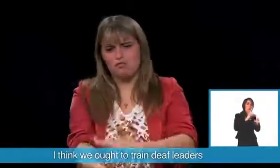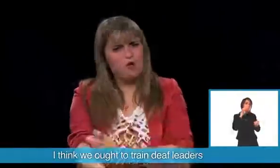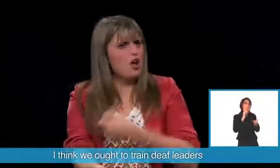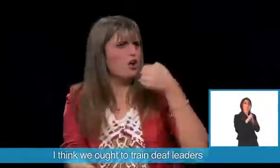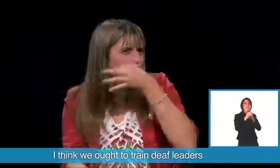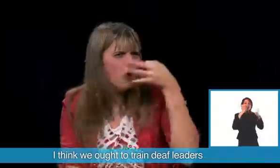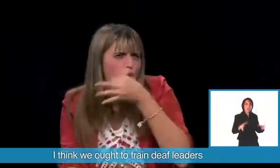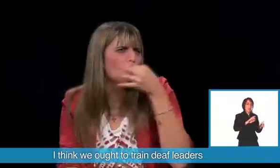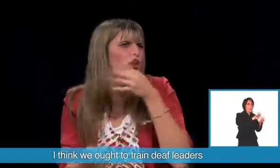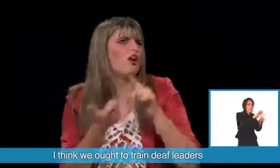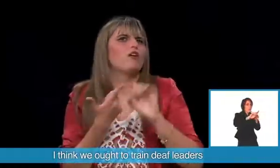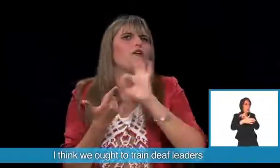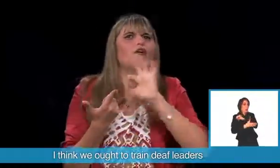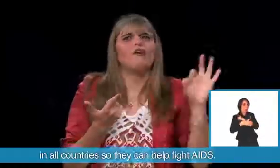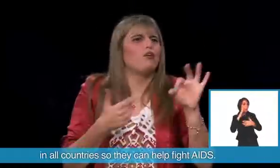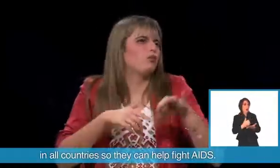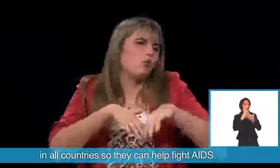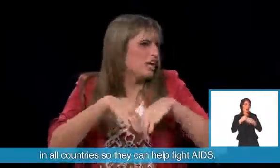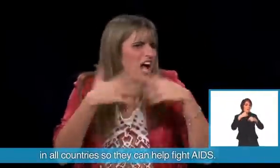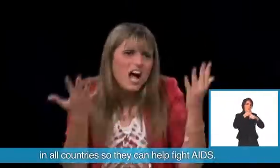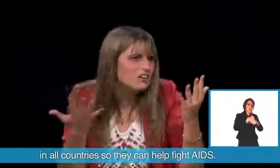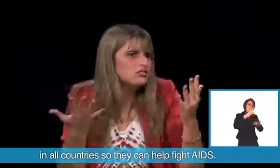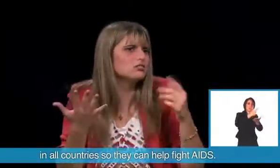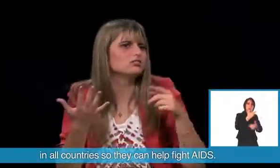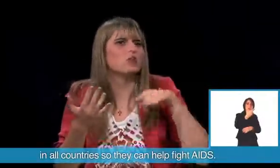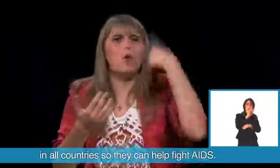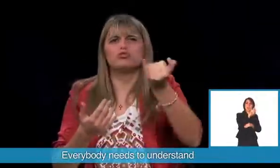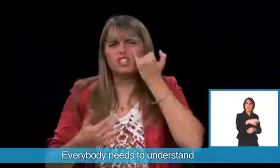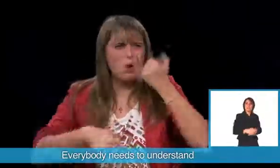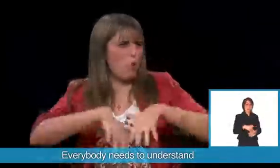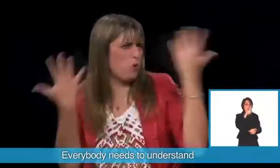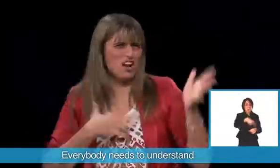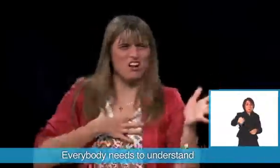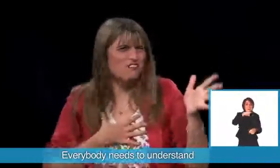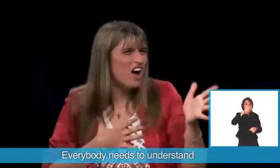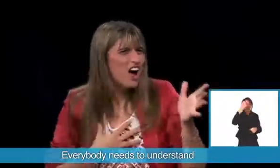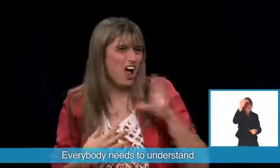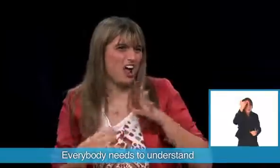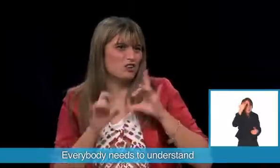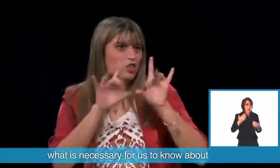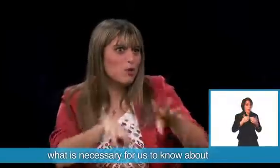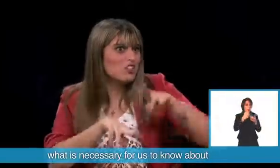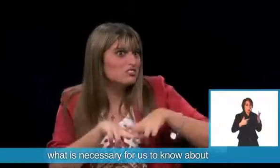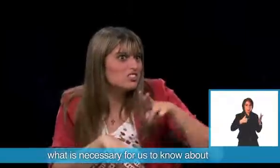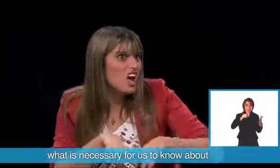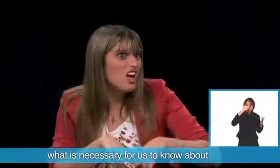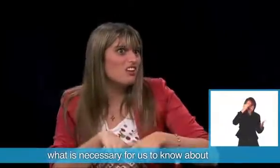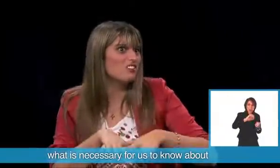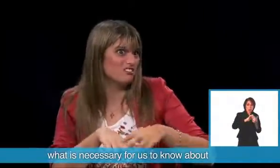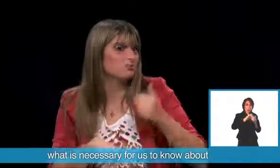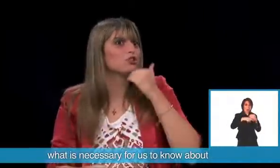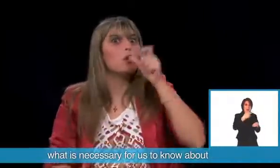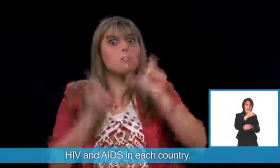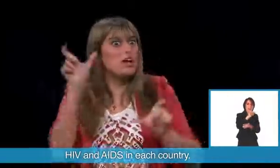I think we ought to train deaf leaders in all countries so they can help fight AIDS. Everybody needs to understand what is necessary for